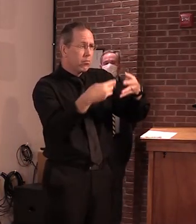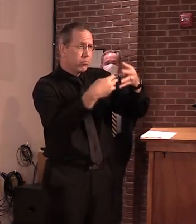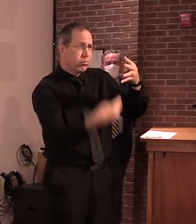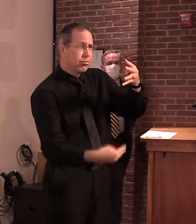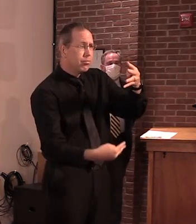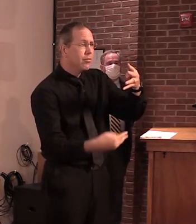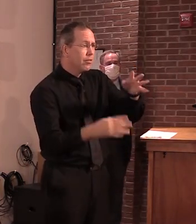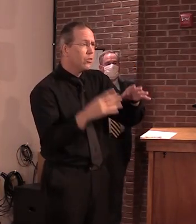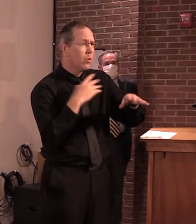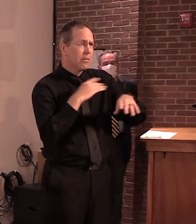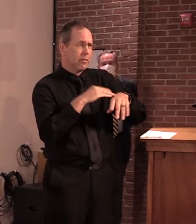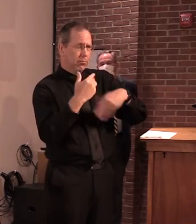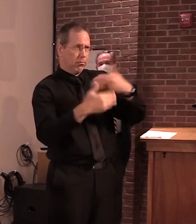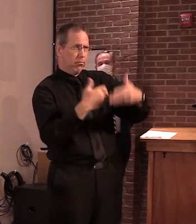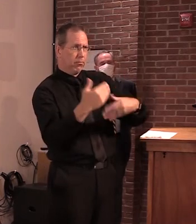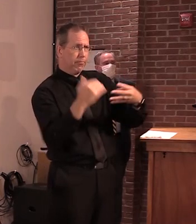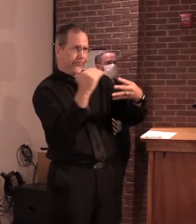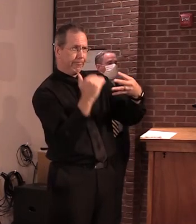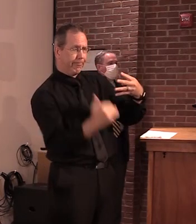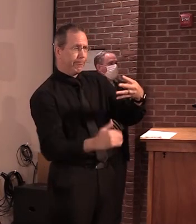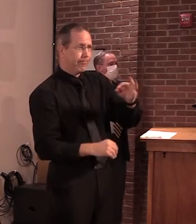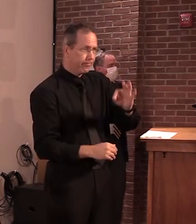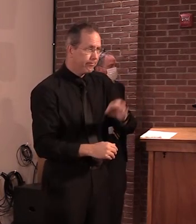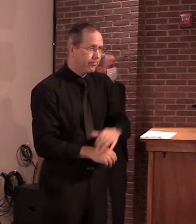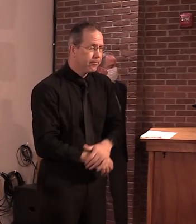it'd be appreciated. Eric from the Times Argus.